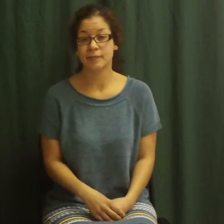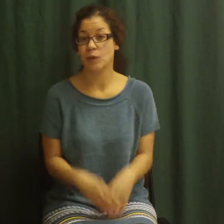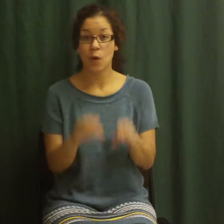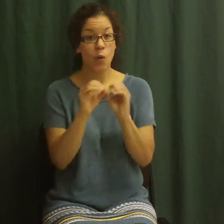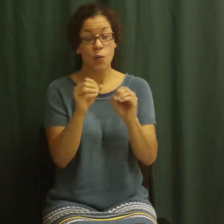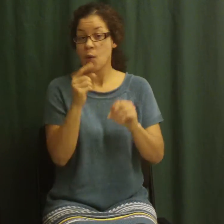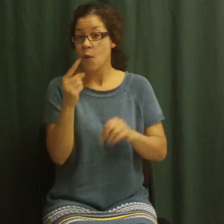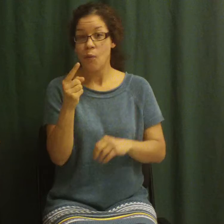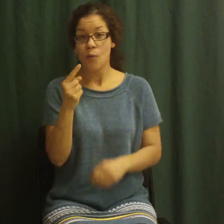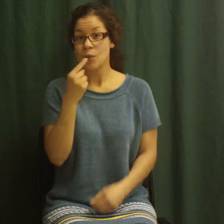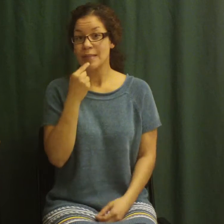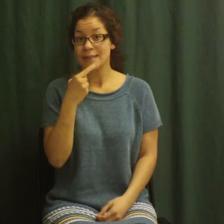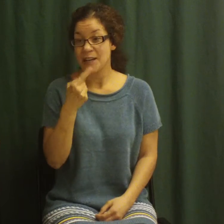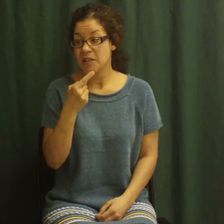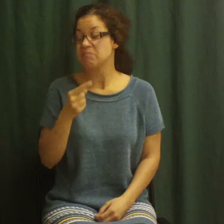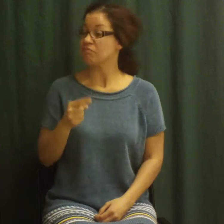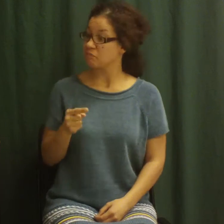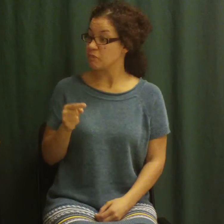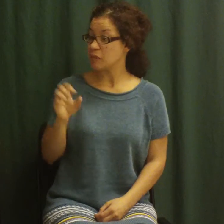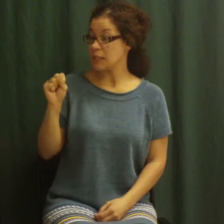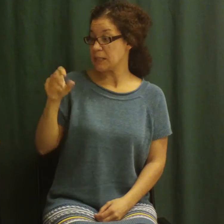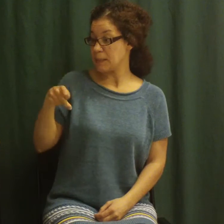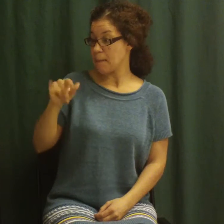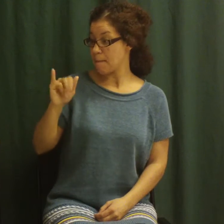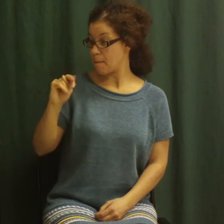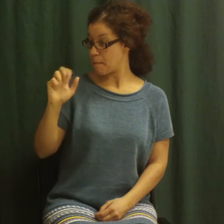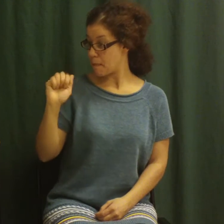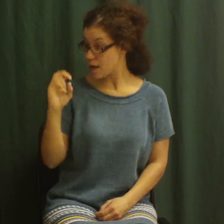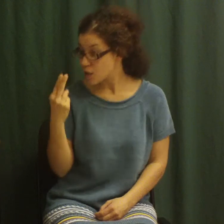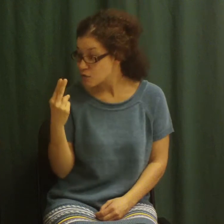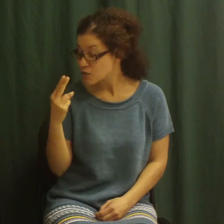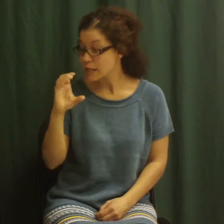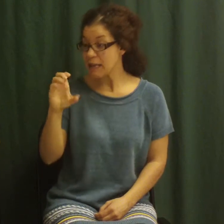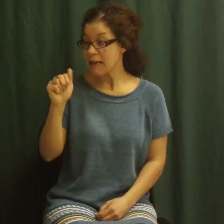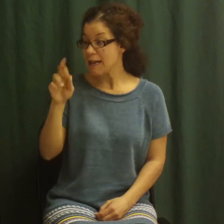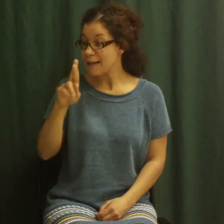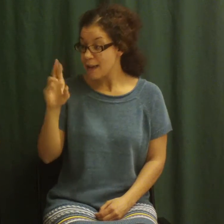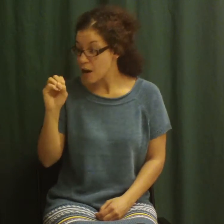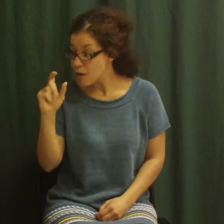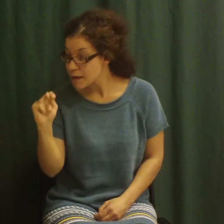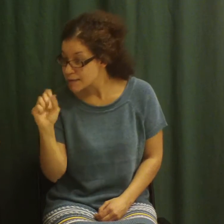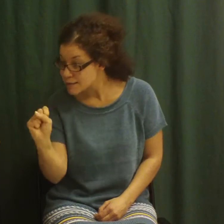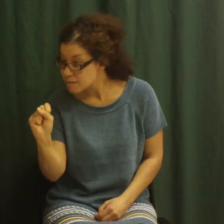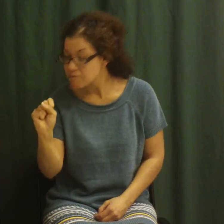our carrots. They weren't allowed on board. We